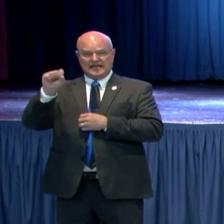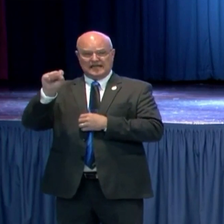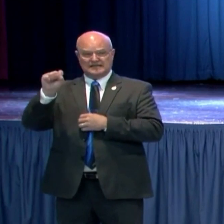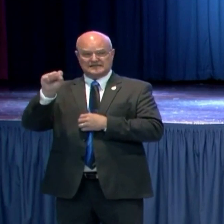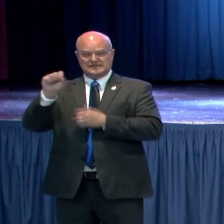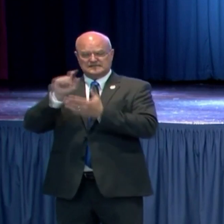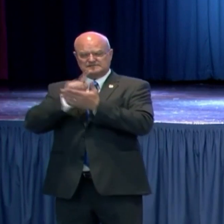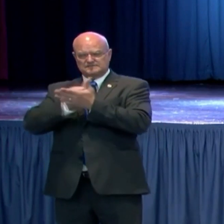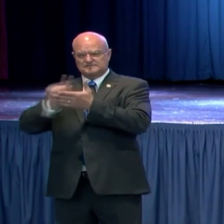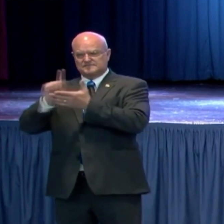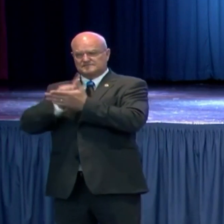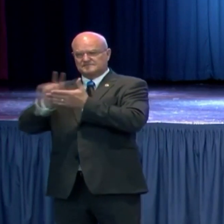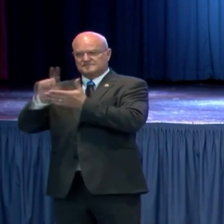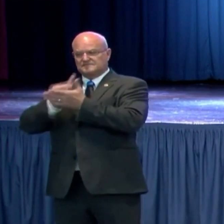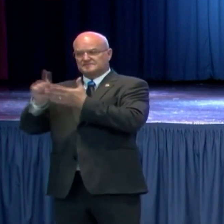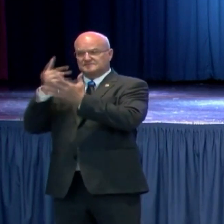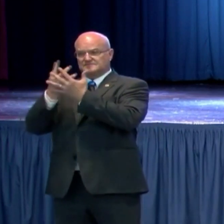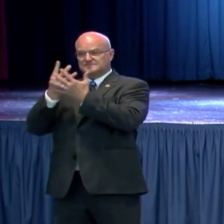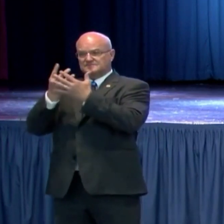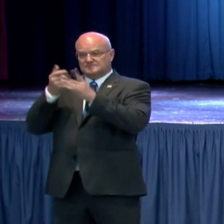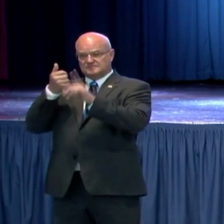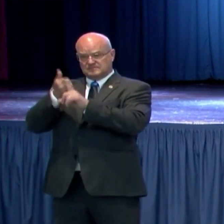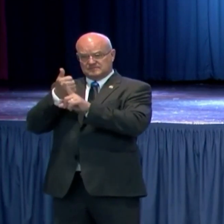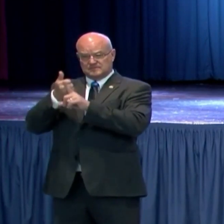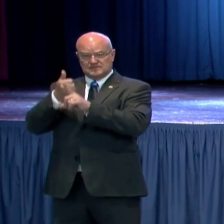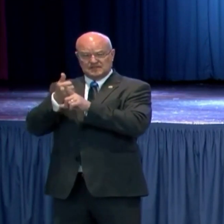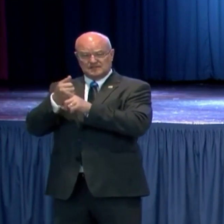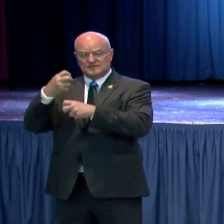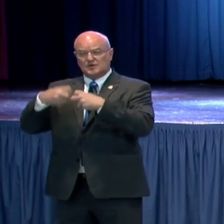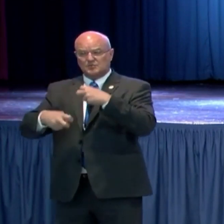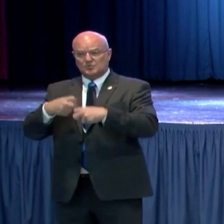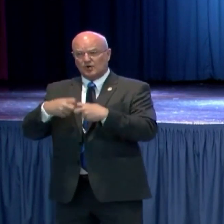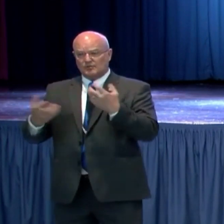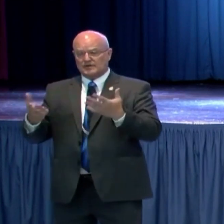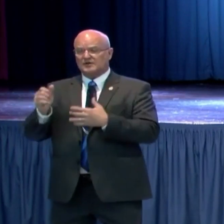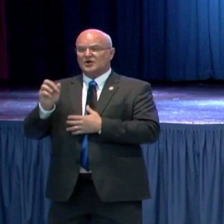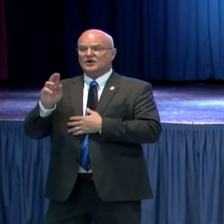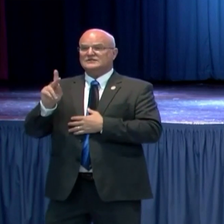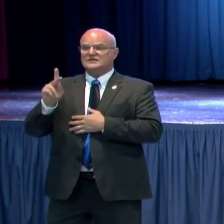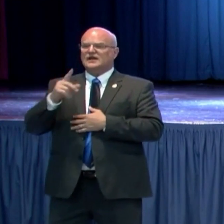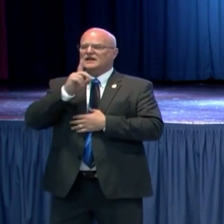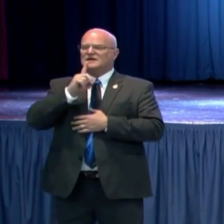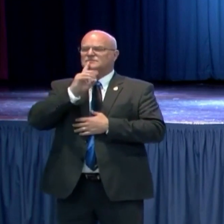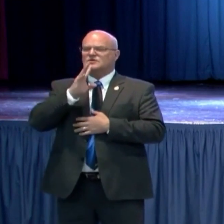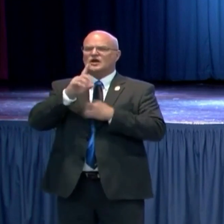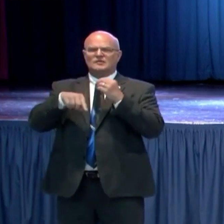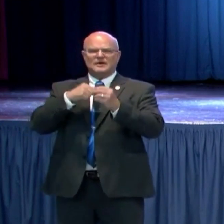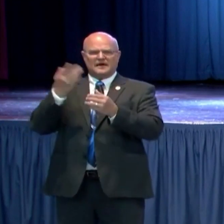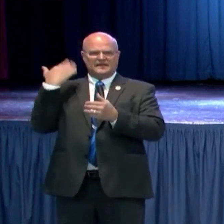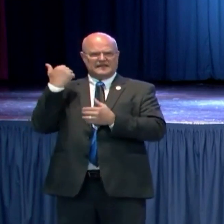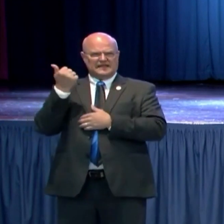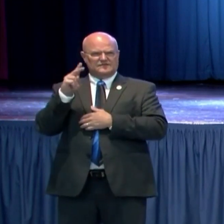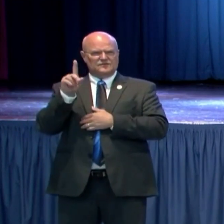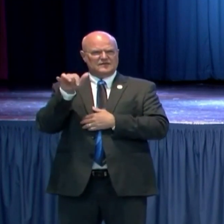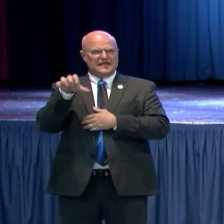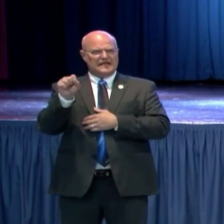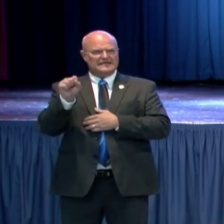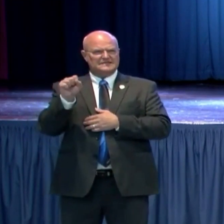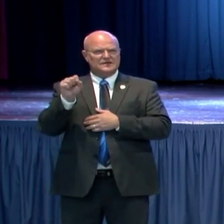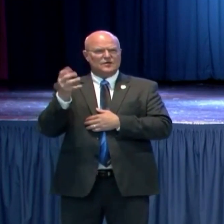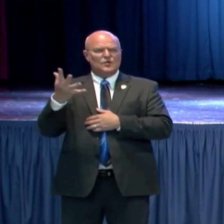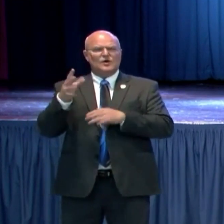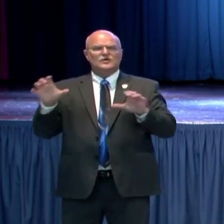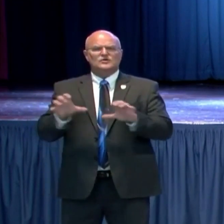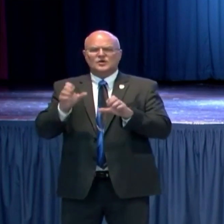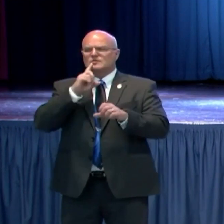the weeks that correctional facilities have been a problem here in Arkansas. And I'm sure you've talked about it over the last couple of days and weeks, but what